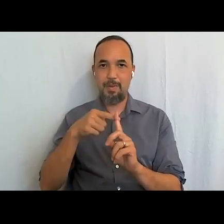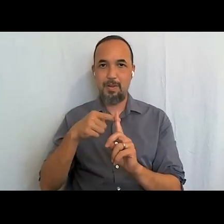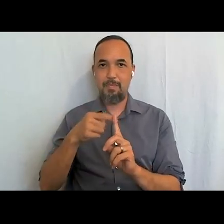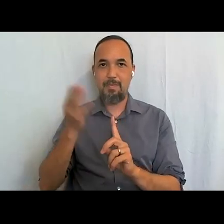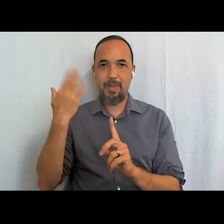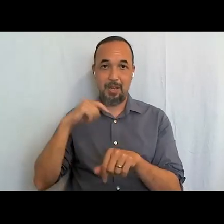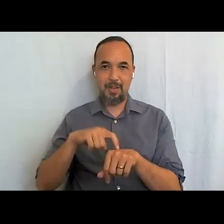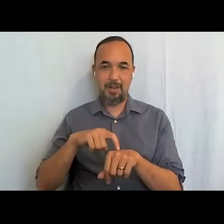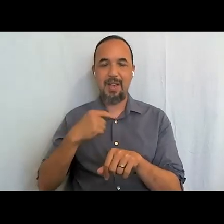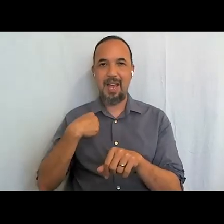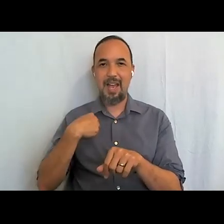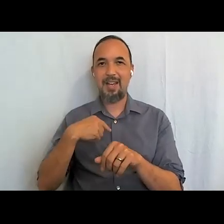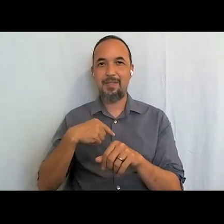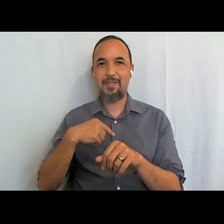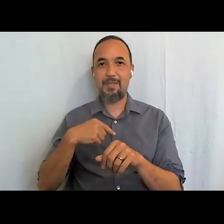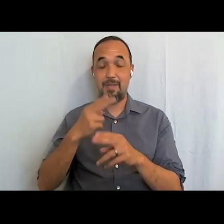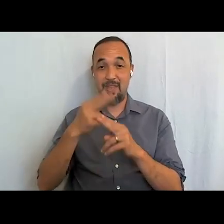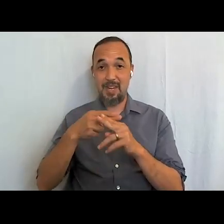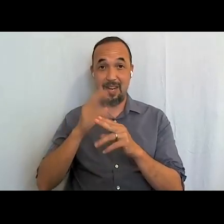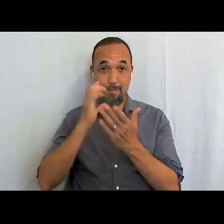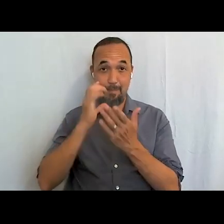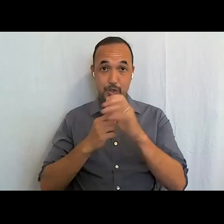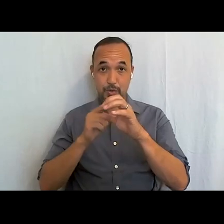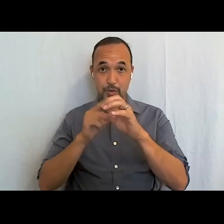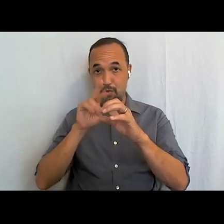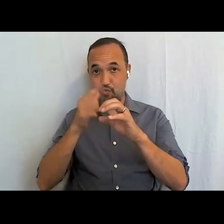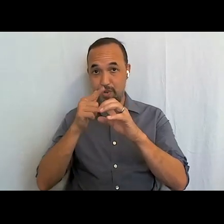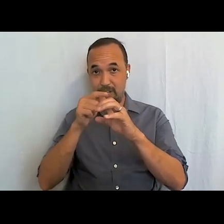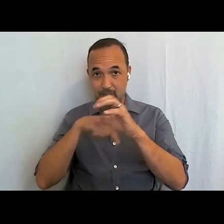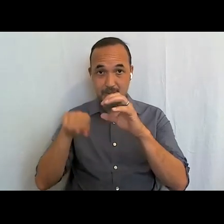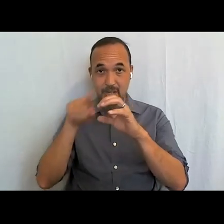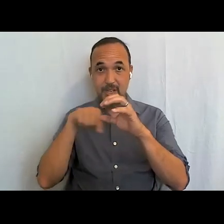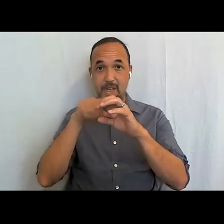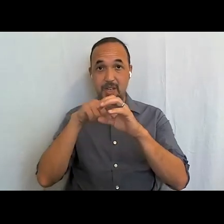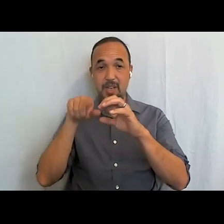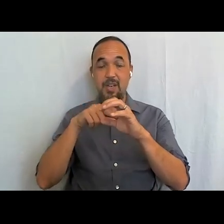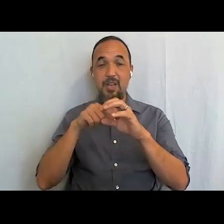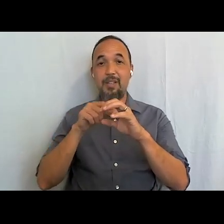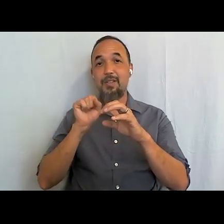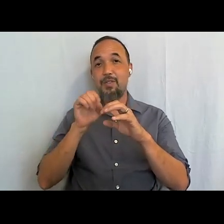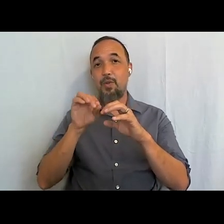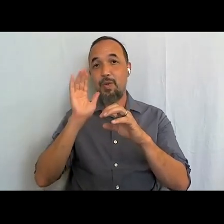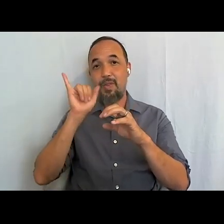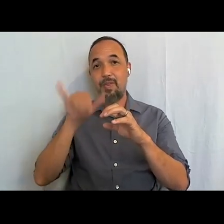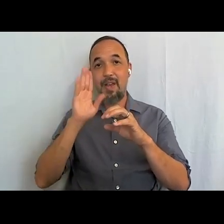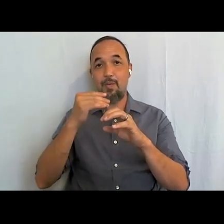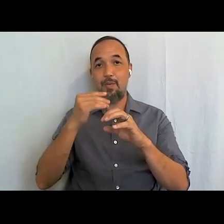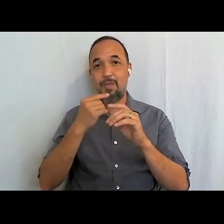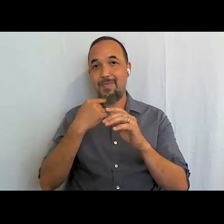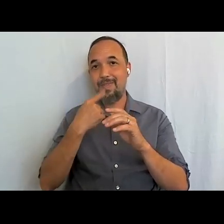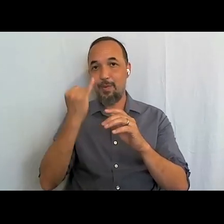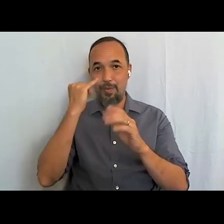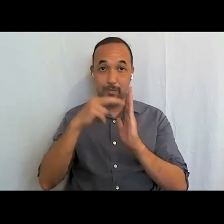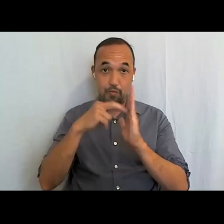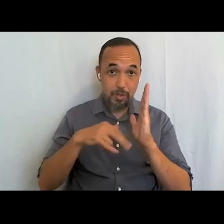of the people, and they will tell you if they're registered or not. Also, you can go into your, there's a chat by region. You can go into that and see if people